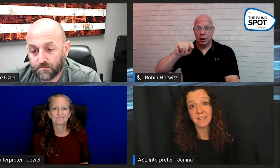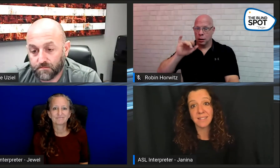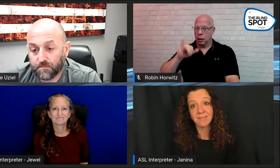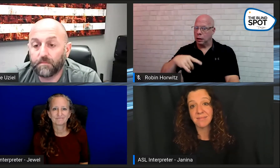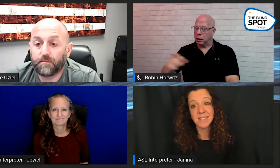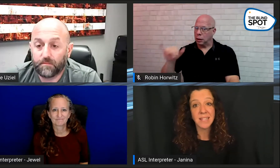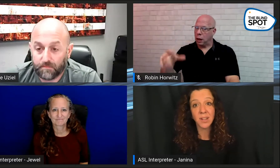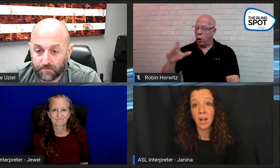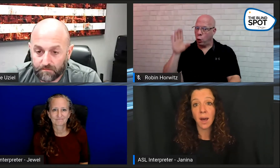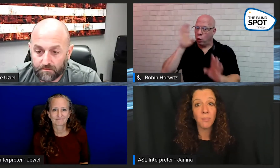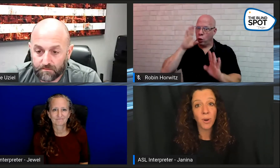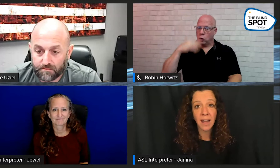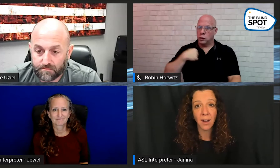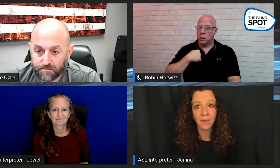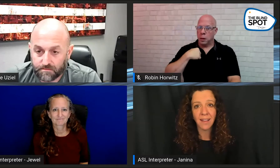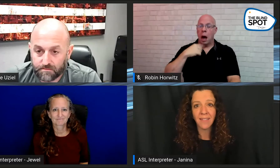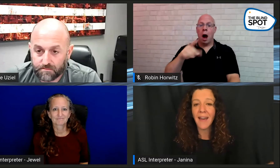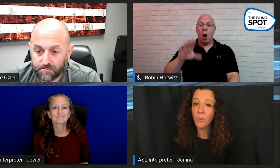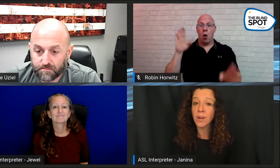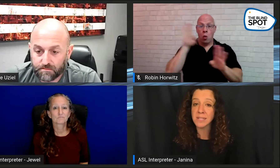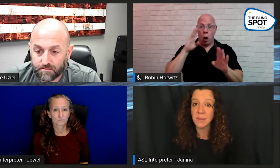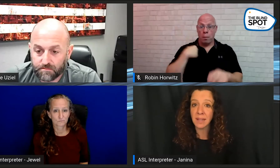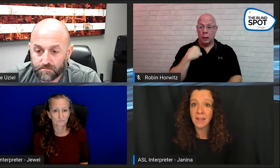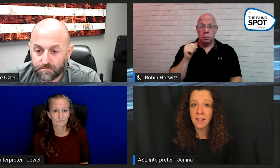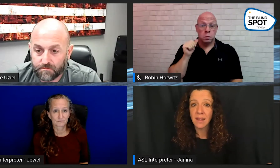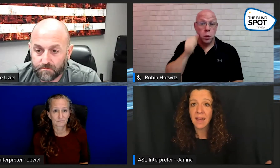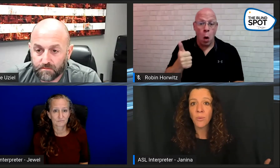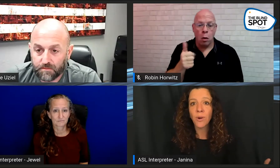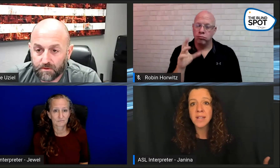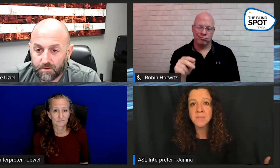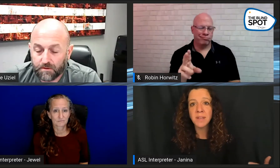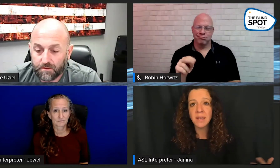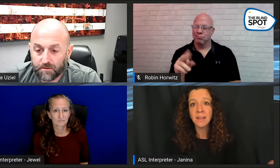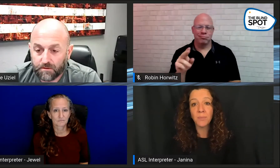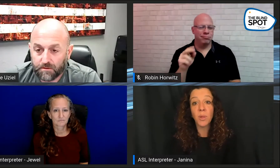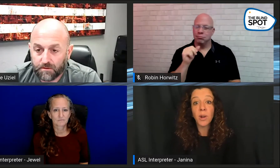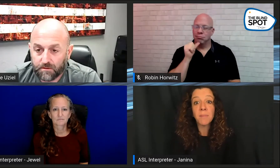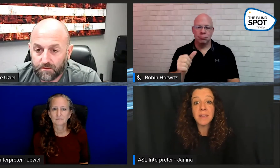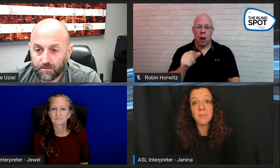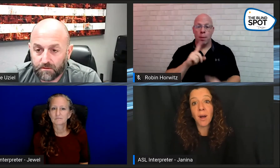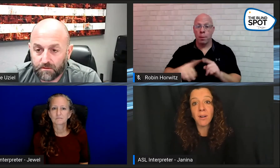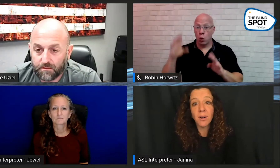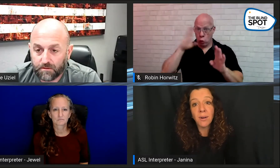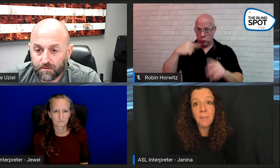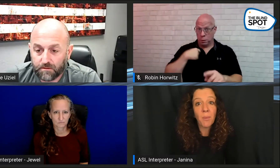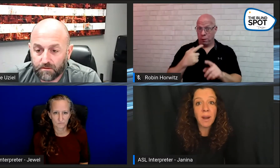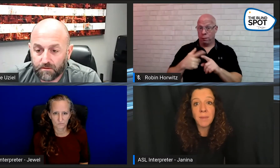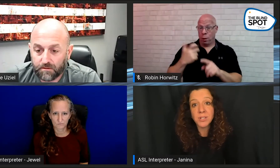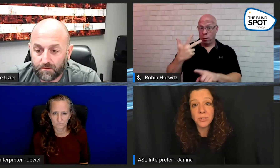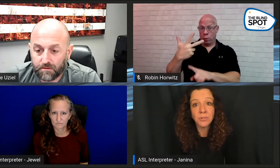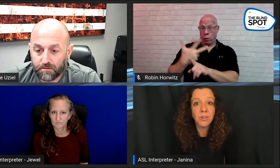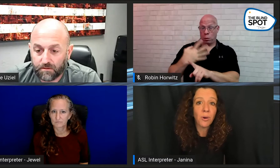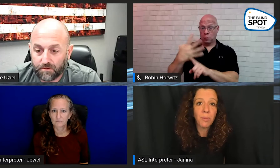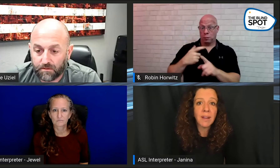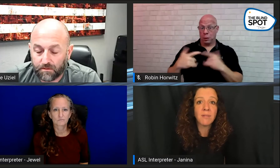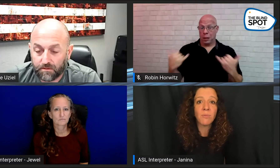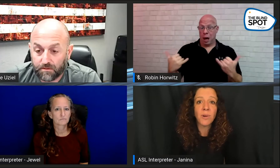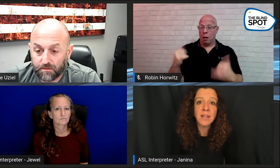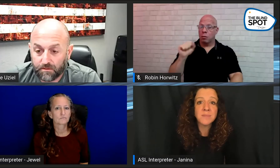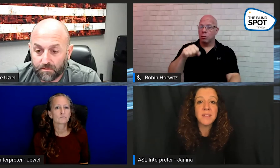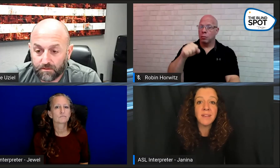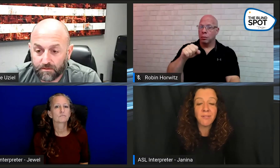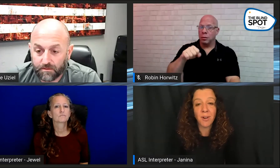flat. It's neither gone up nor down. And that worries me. And it worries me. Will it worry me tomorrow about what I'm going to do? No, but